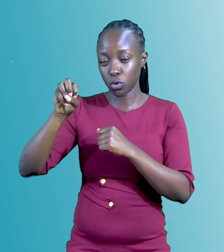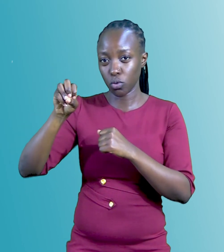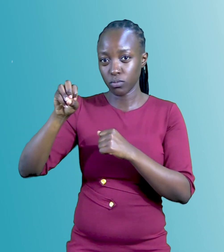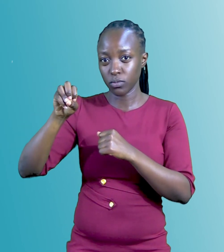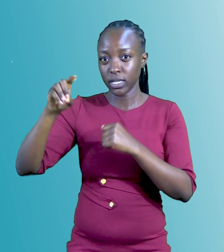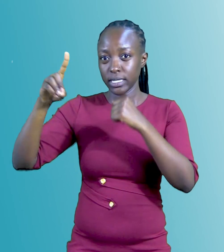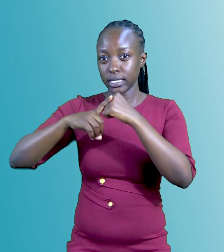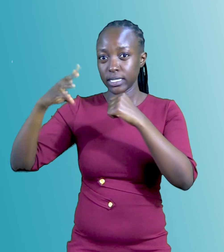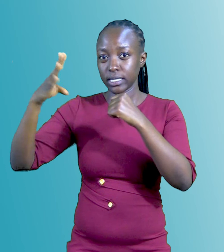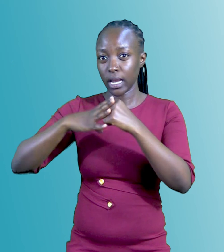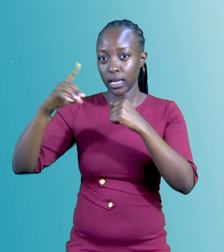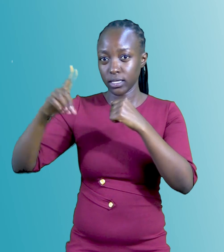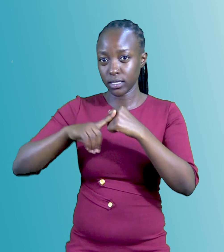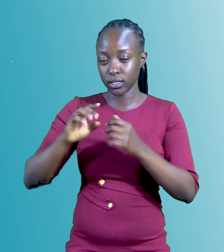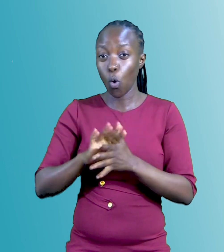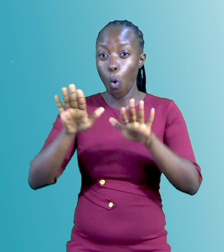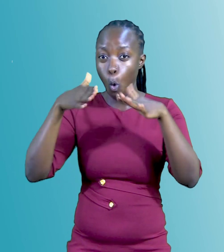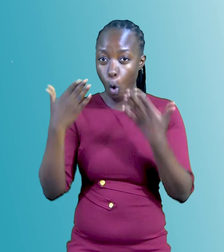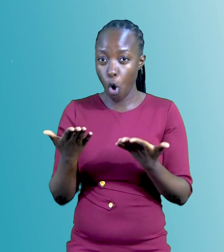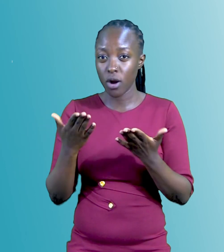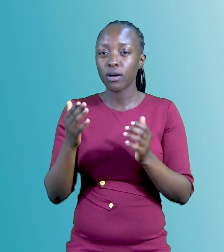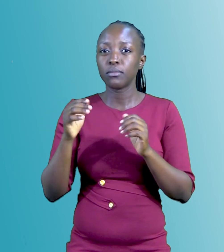20696 or +254